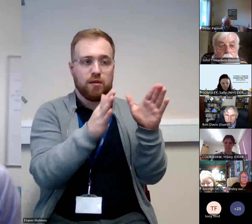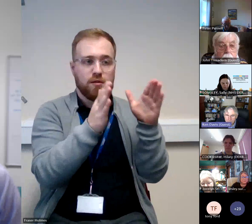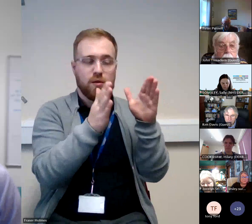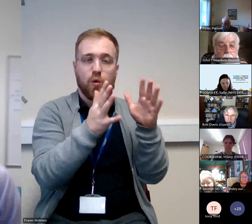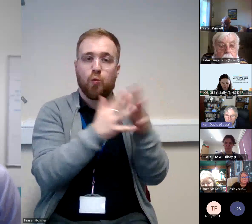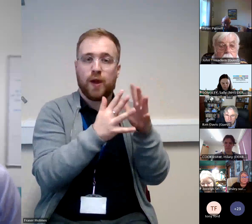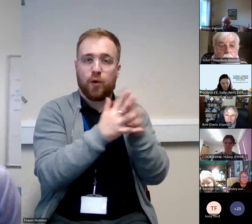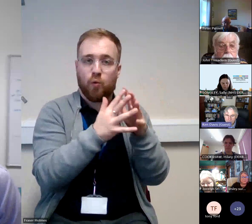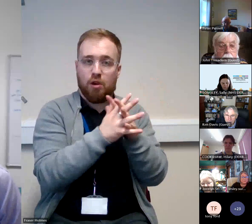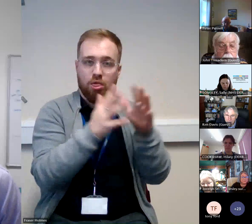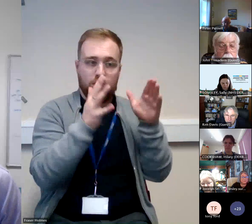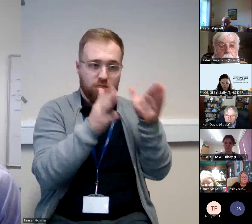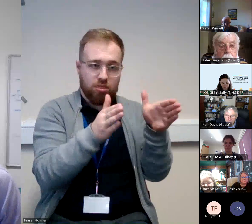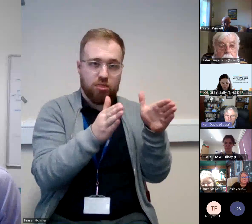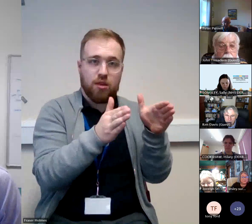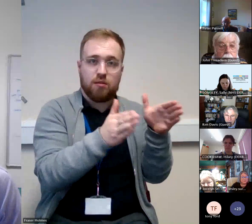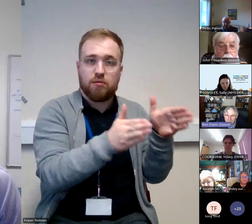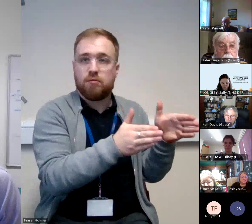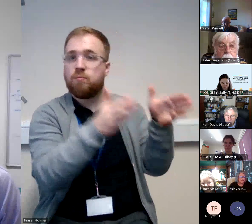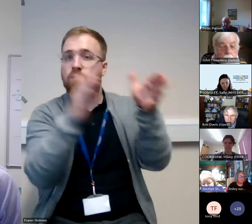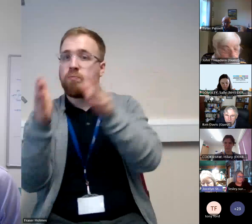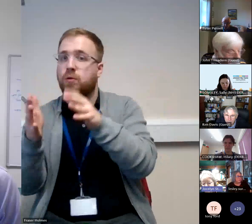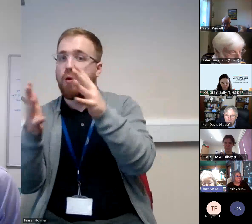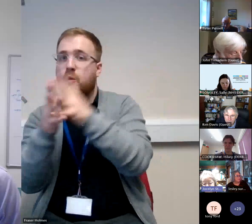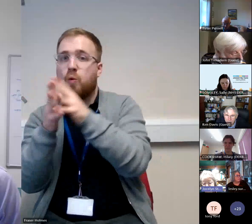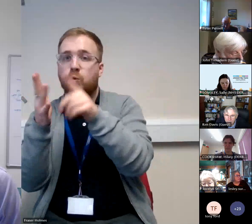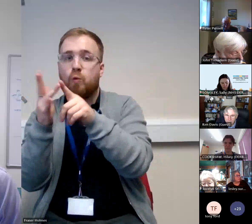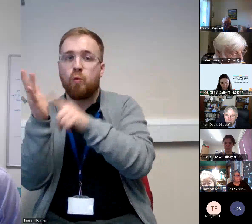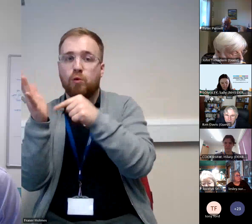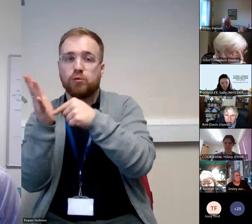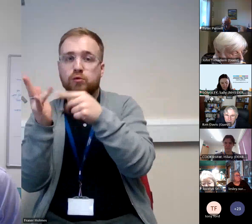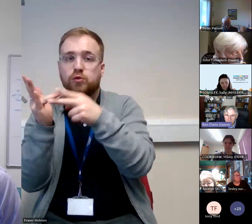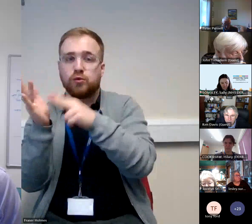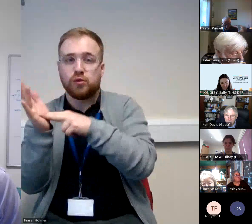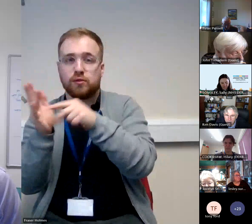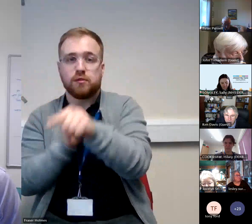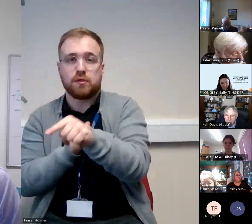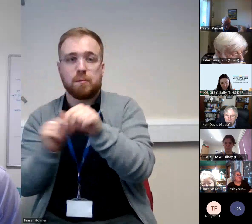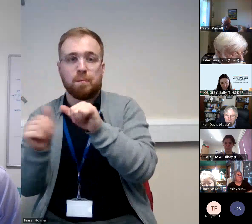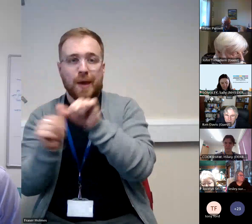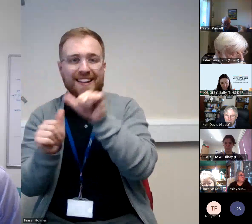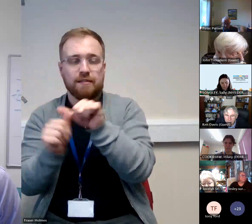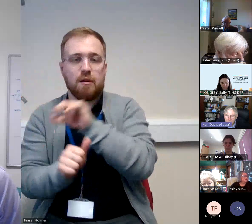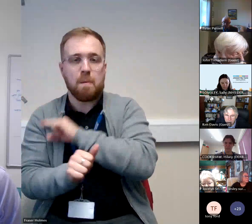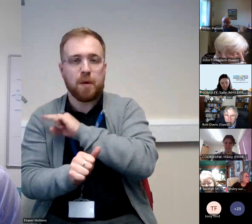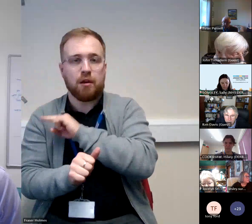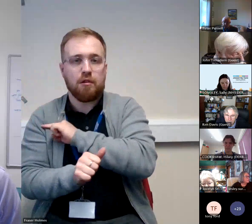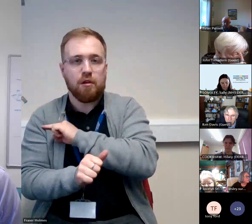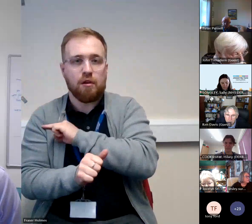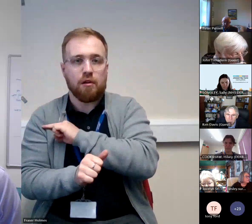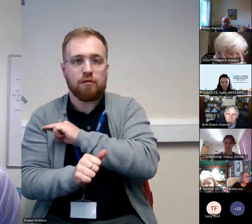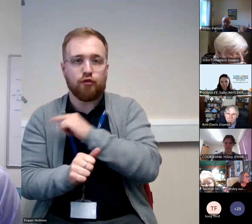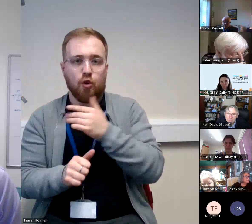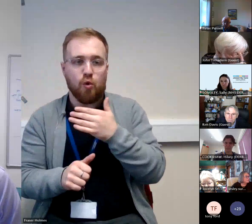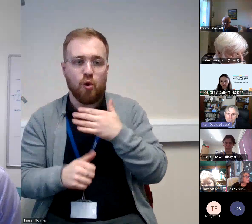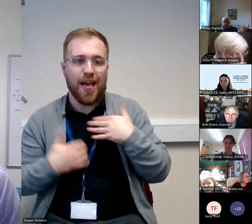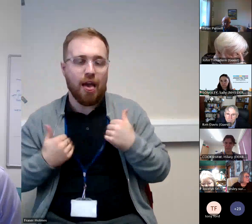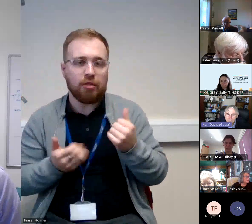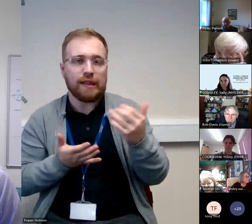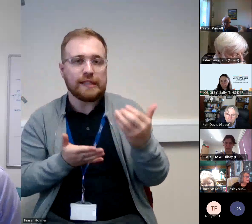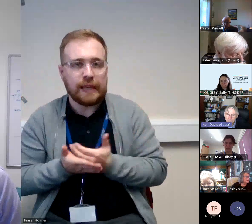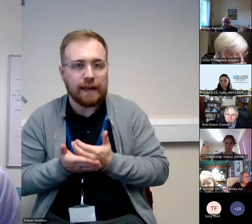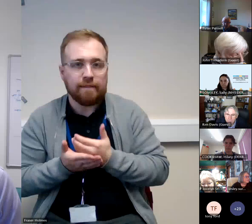Whitworth, and we chose the Walton site in its stead because we weren't able to, from a health and safety point of view,